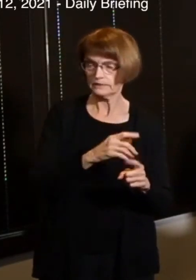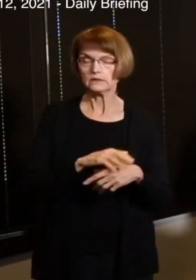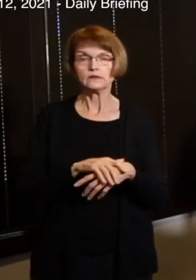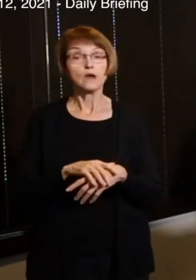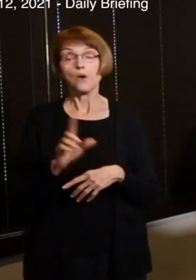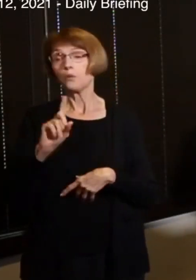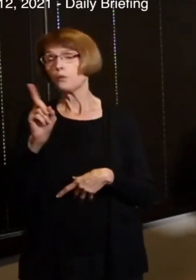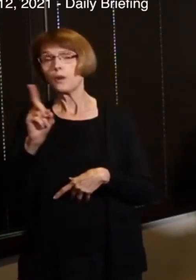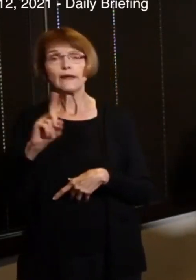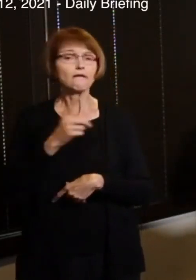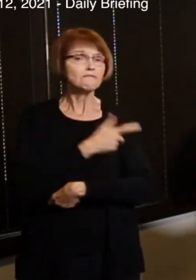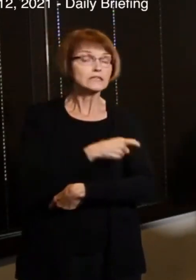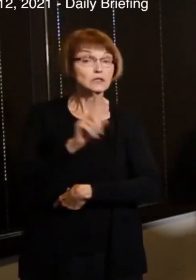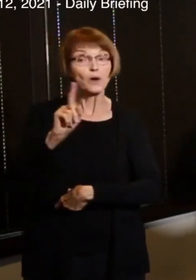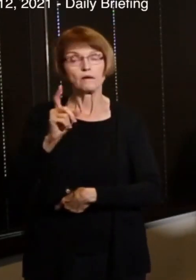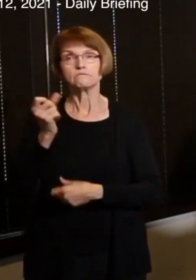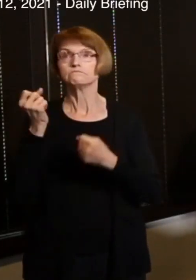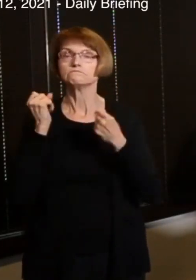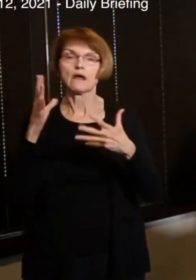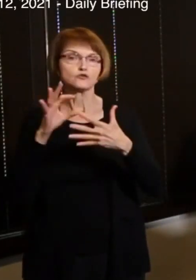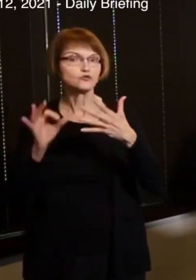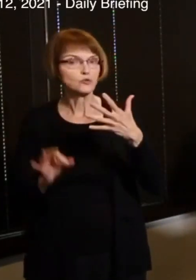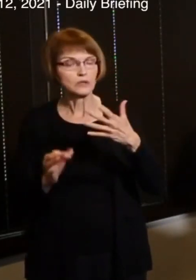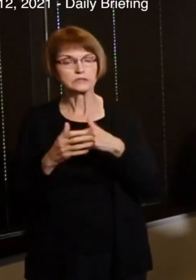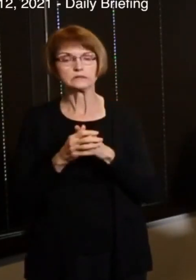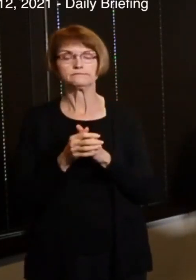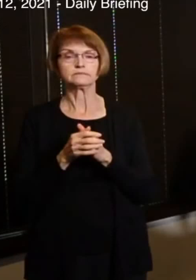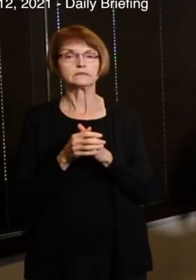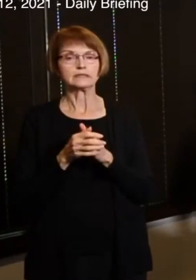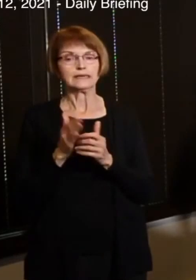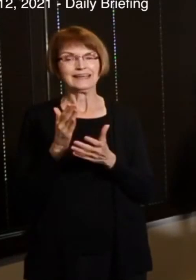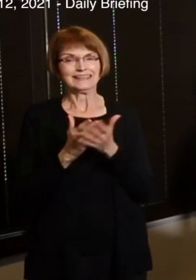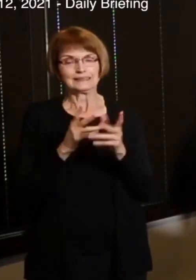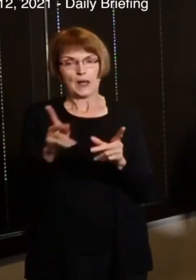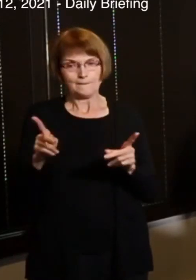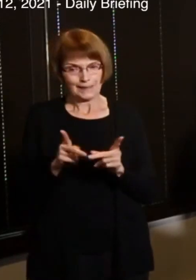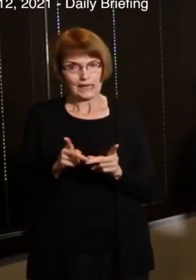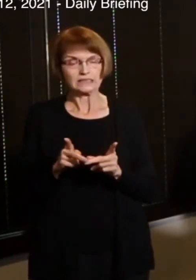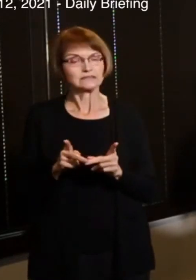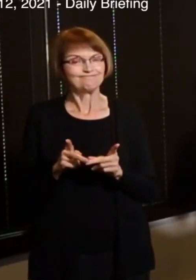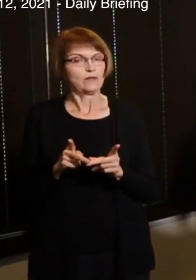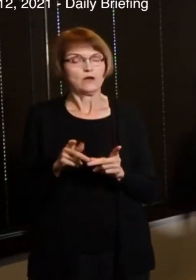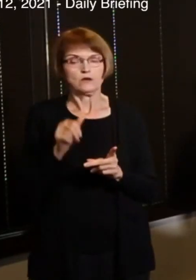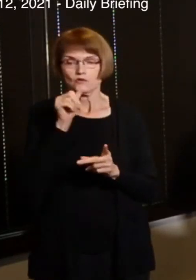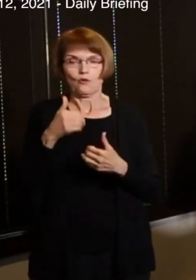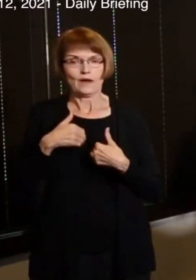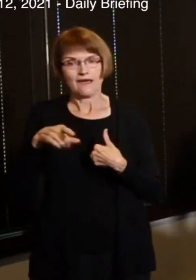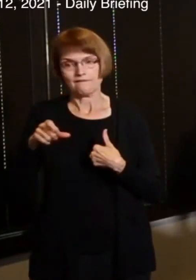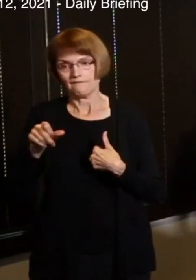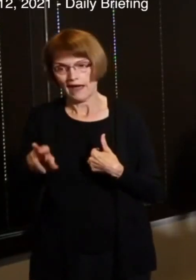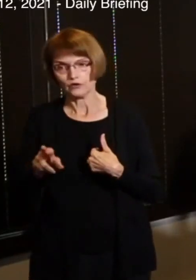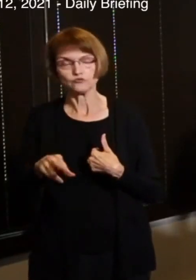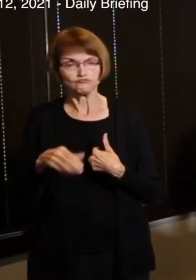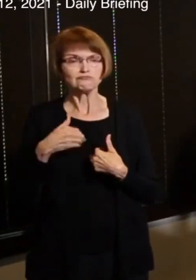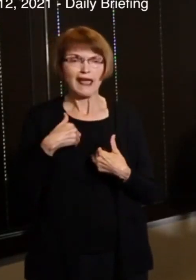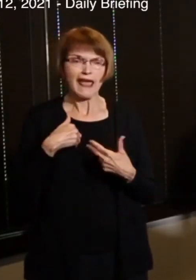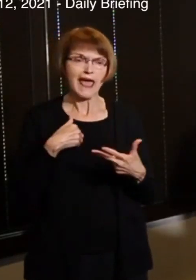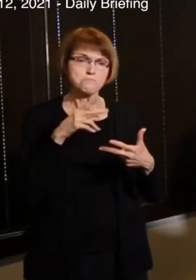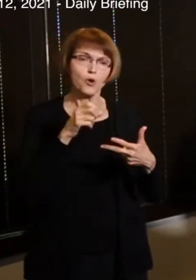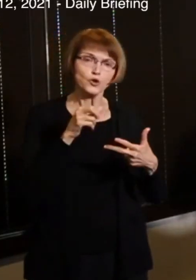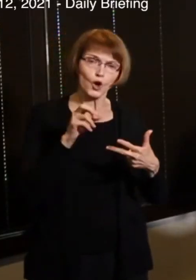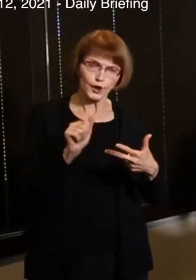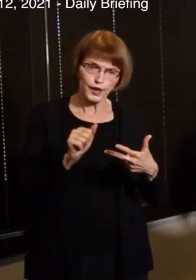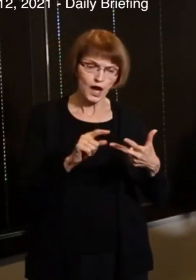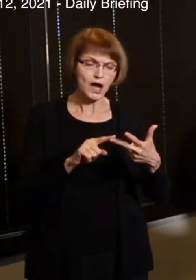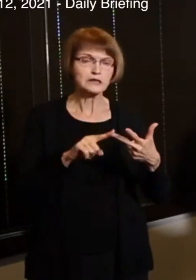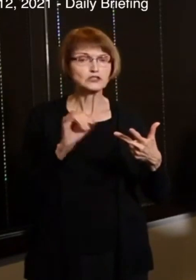find a vaccine now. Certain places will not have the Pfizer vaccine, so they may only have Moderna or the J&J